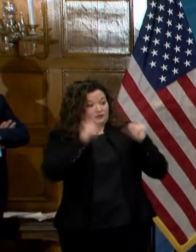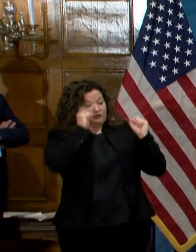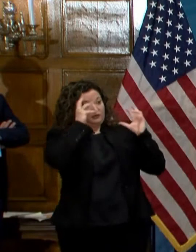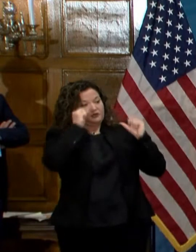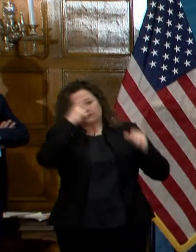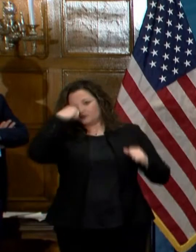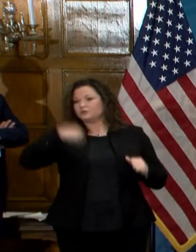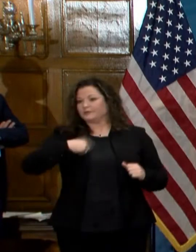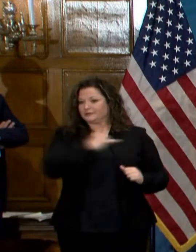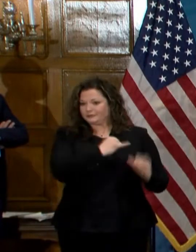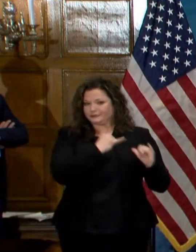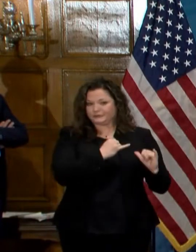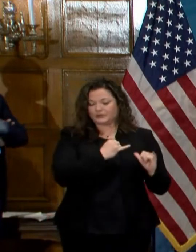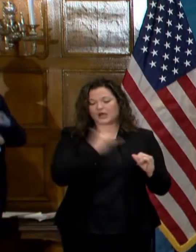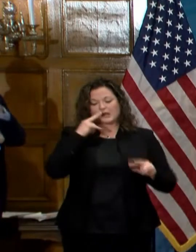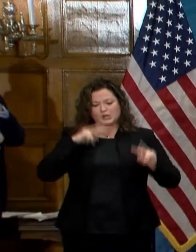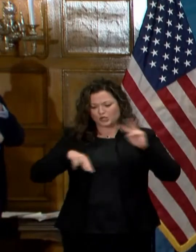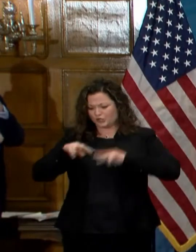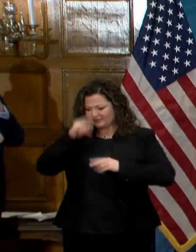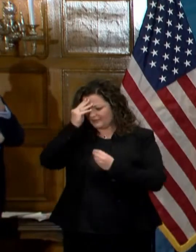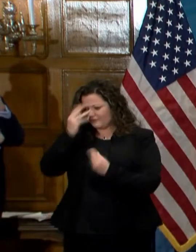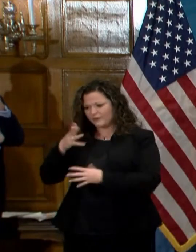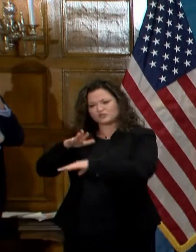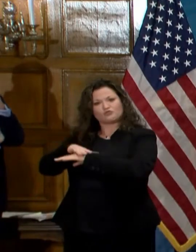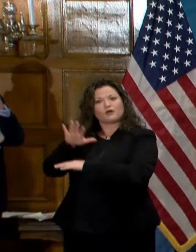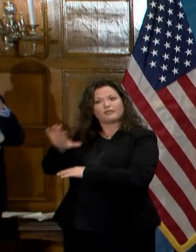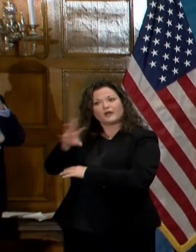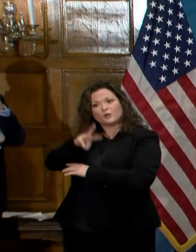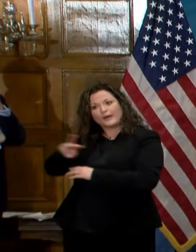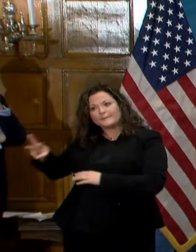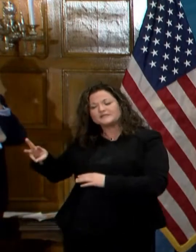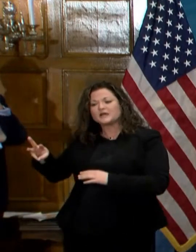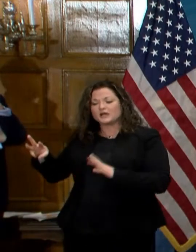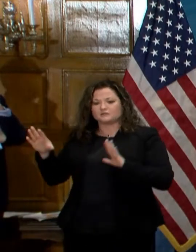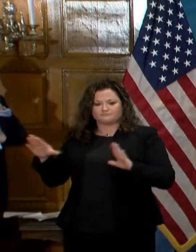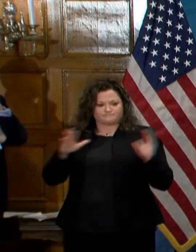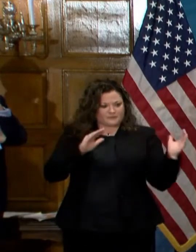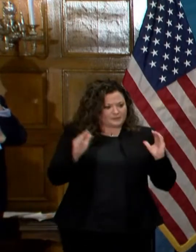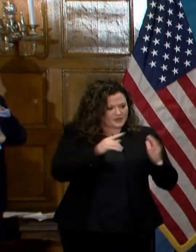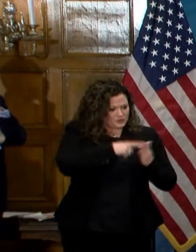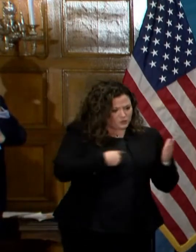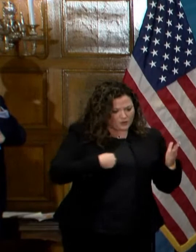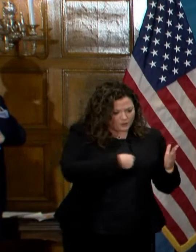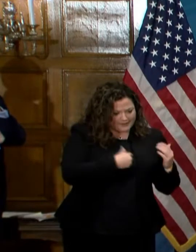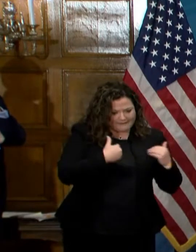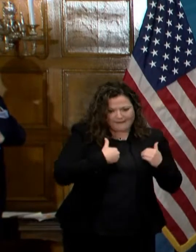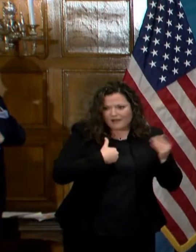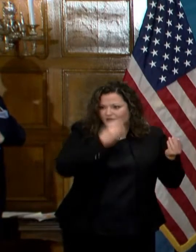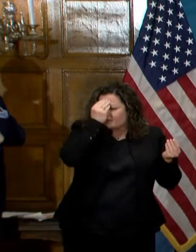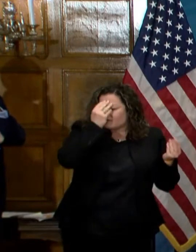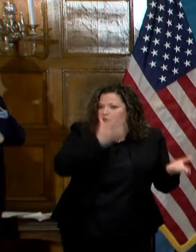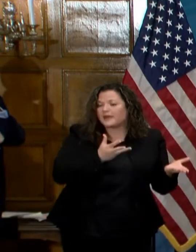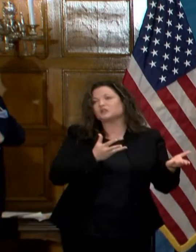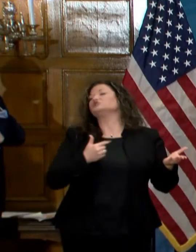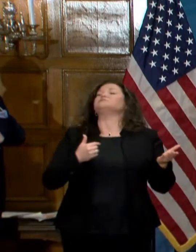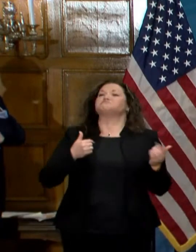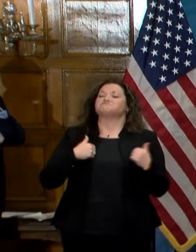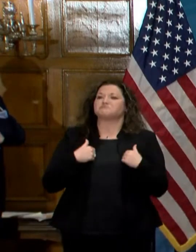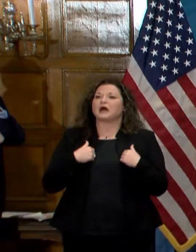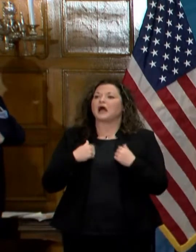in reviewing the information that was listed on the website, comparing it to what we had, I spoke with